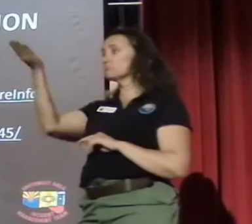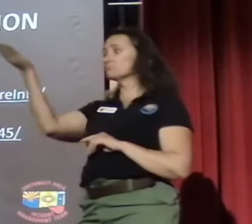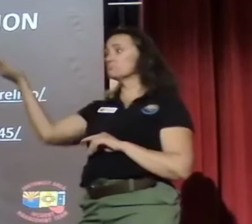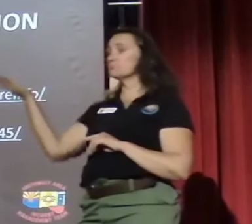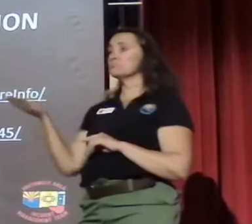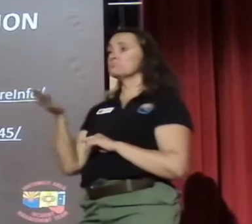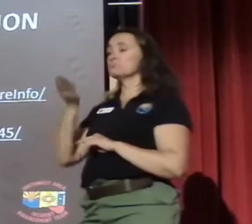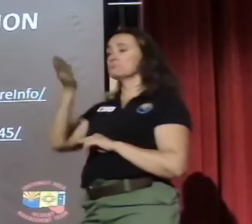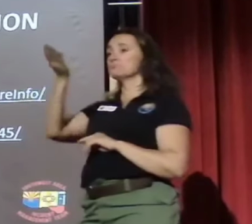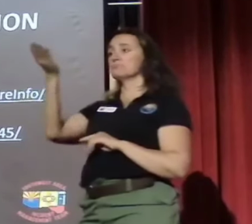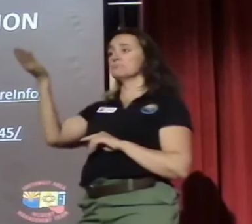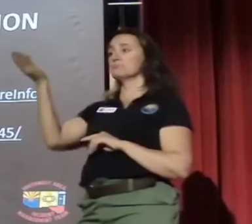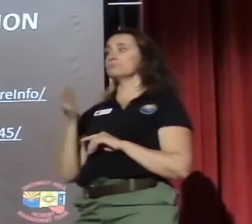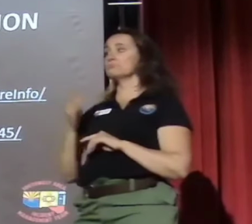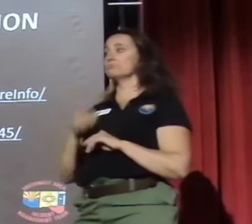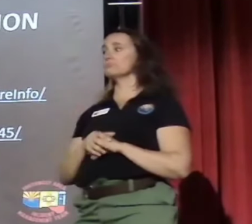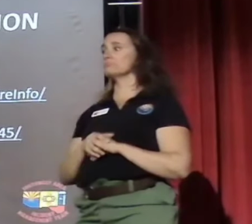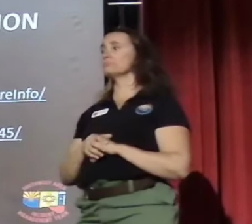I can give it.